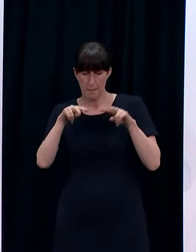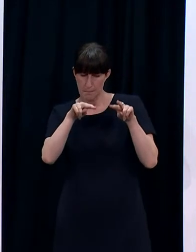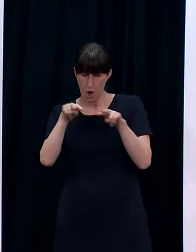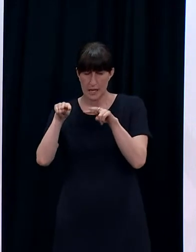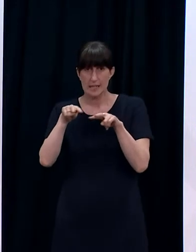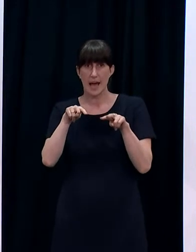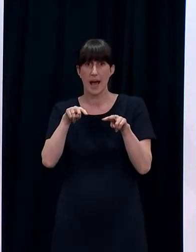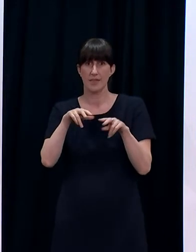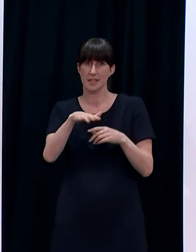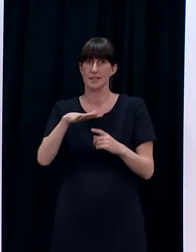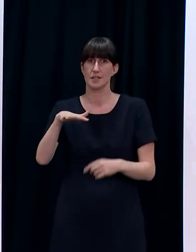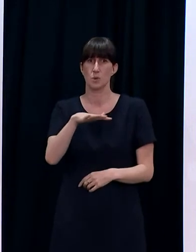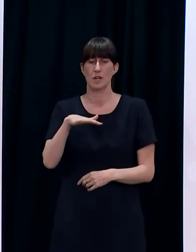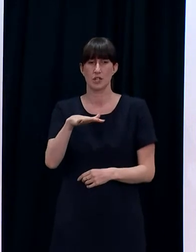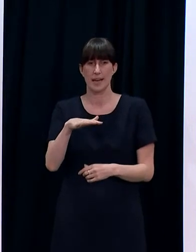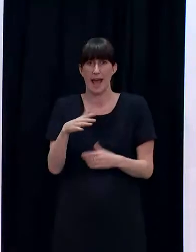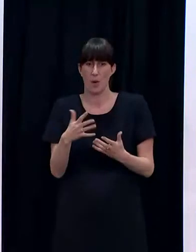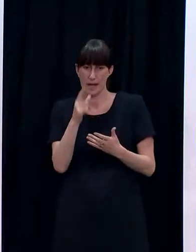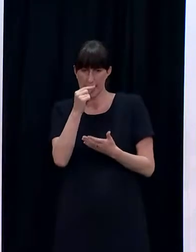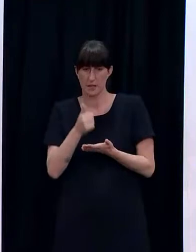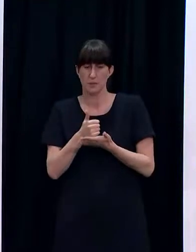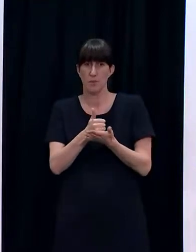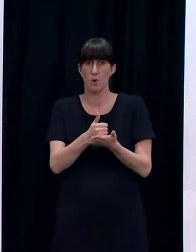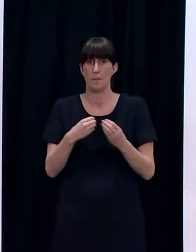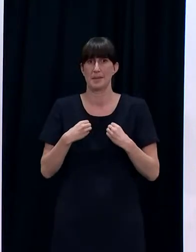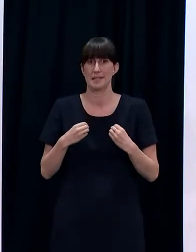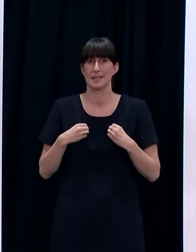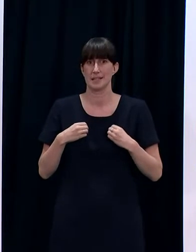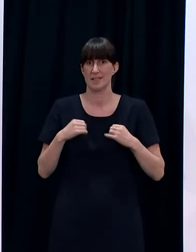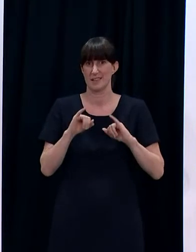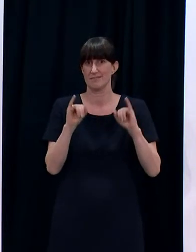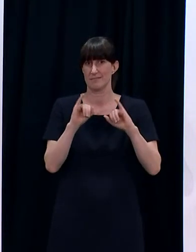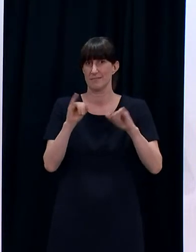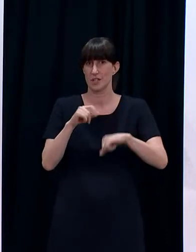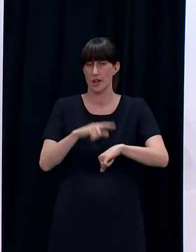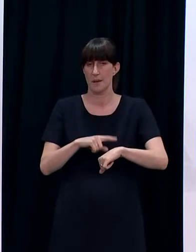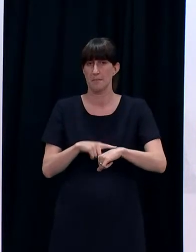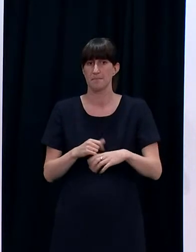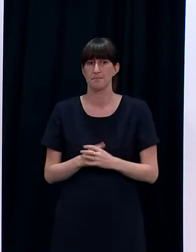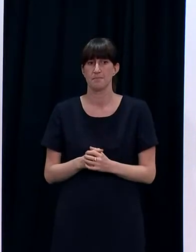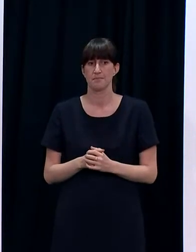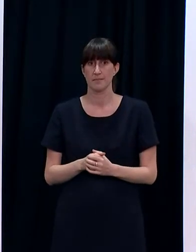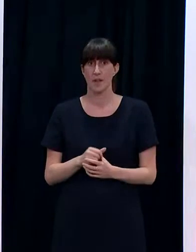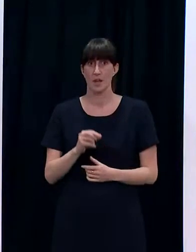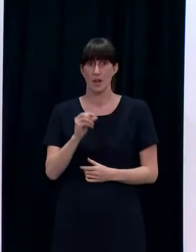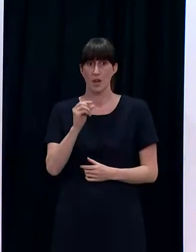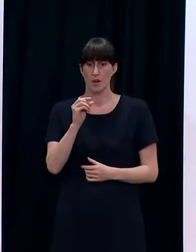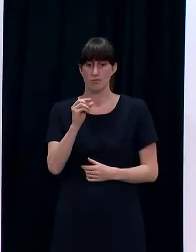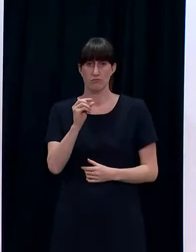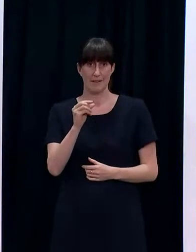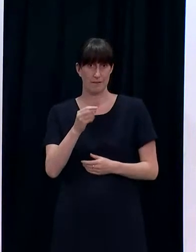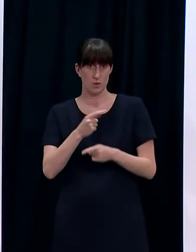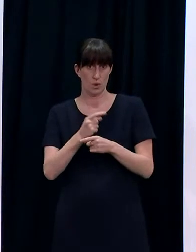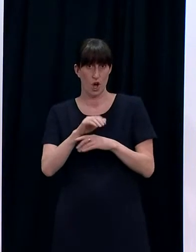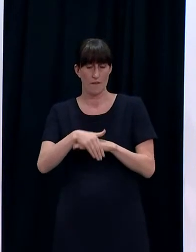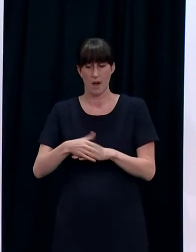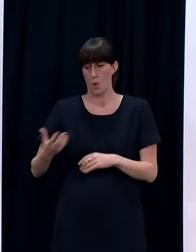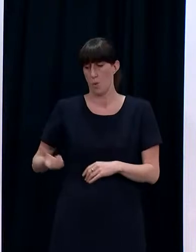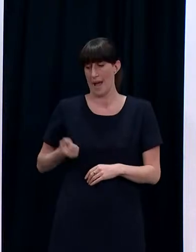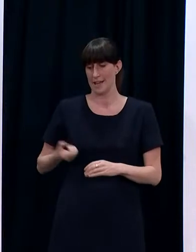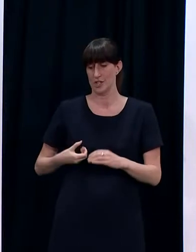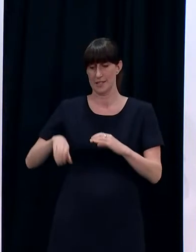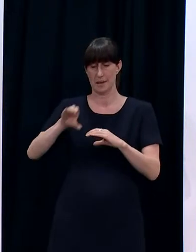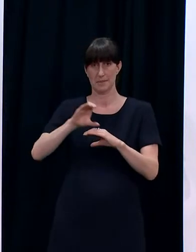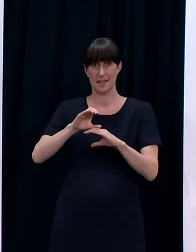businesses and workers to help them through these uncertain and volatile times. Briefly, an update on the Wage Subsidy Scheme. Since it came